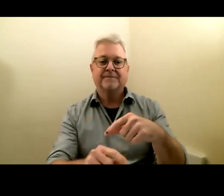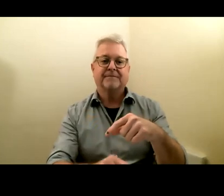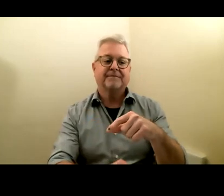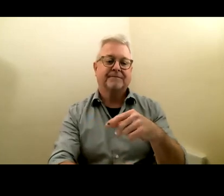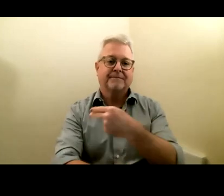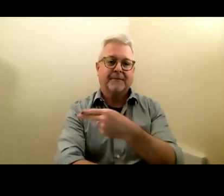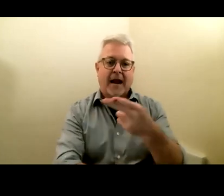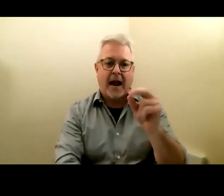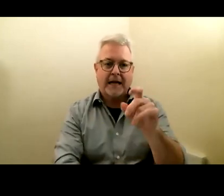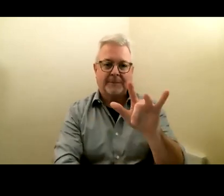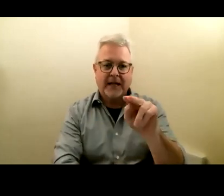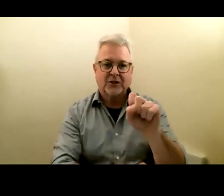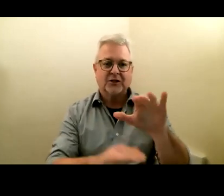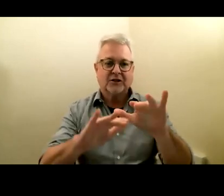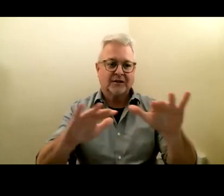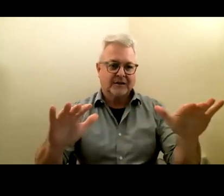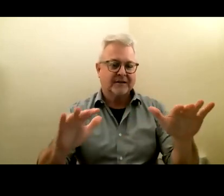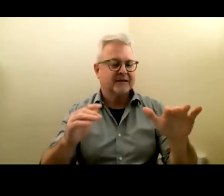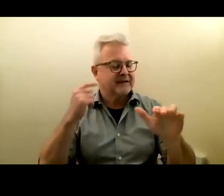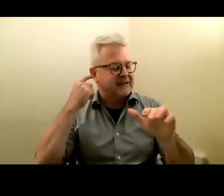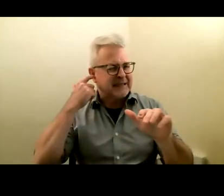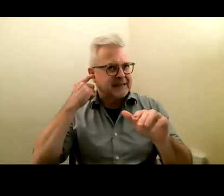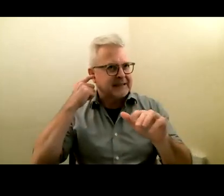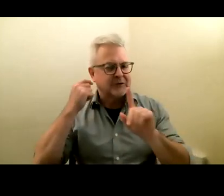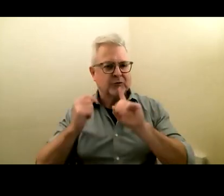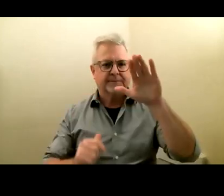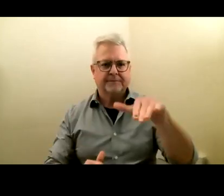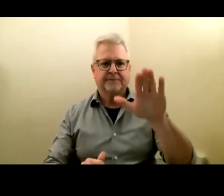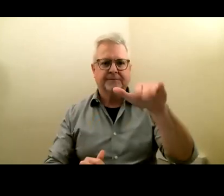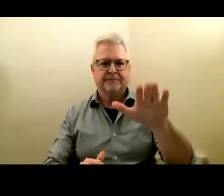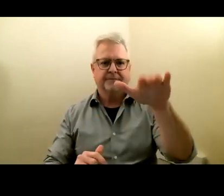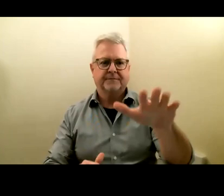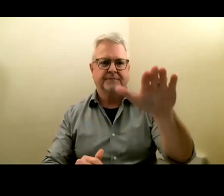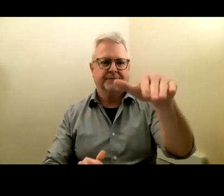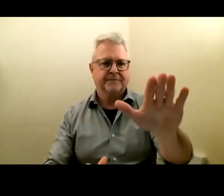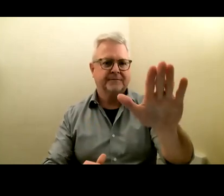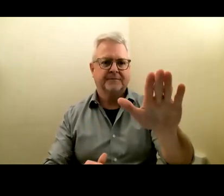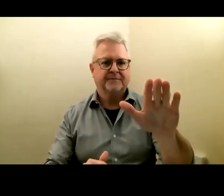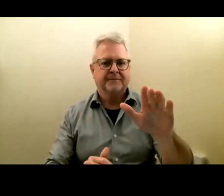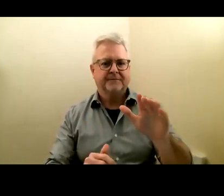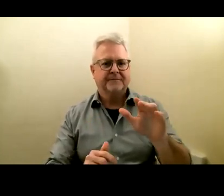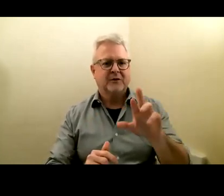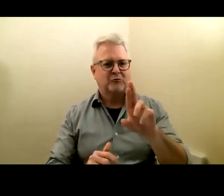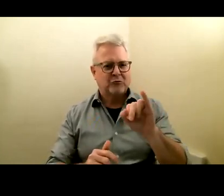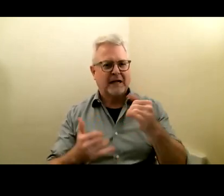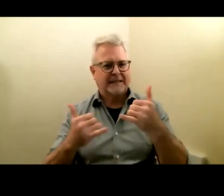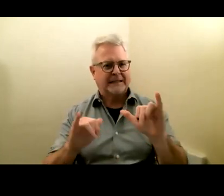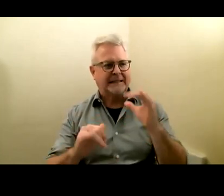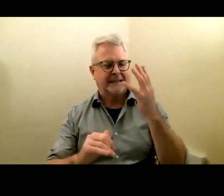So looking at those numbers, hospitalizations, statistics, they've been